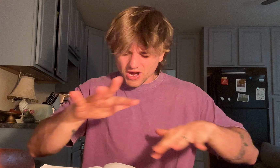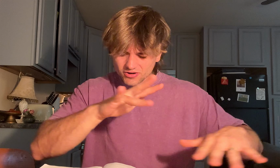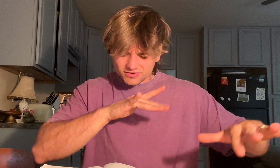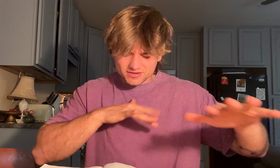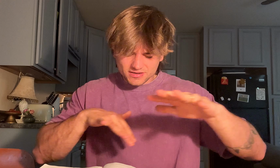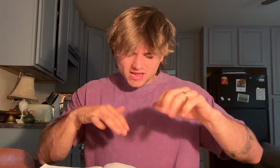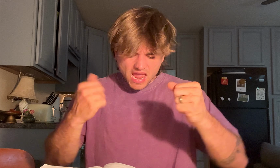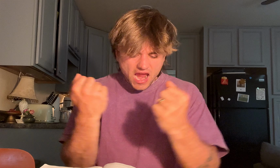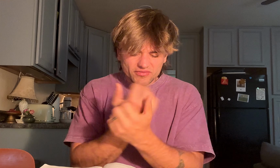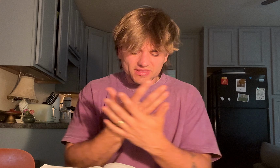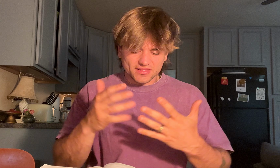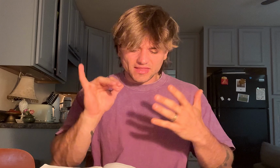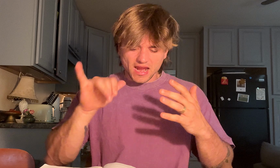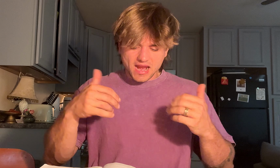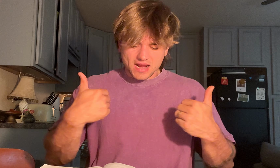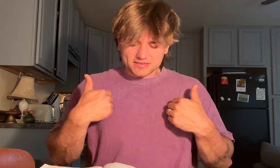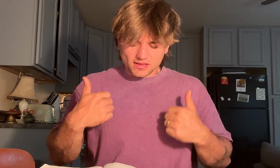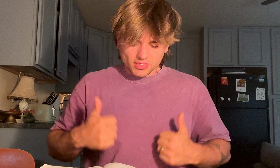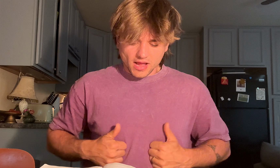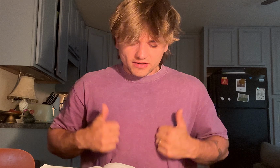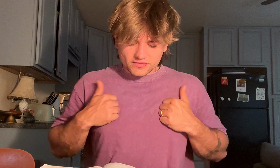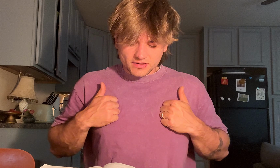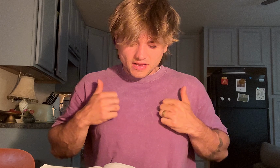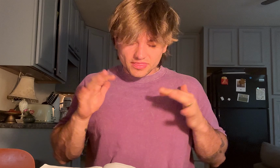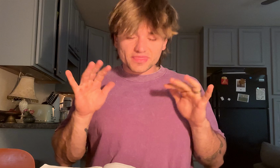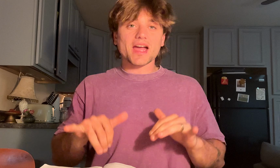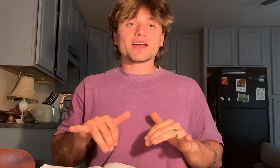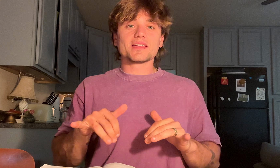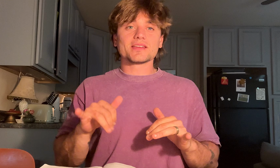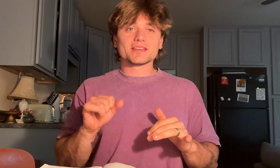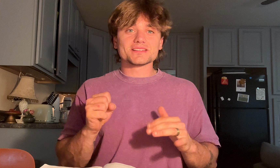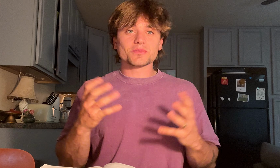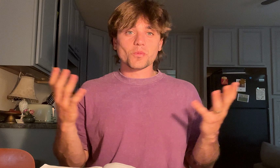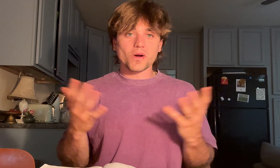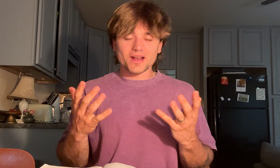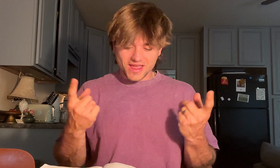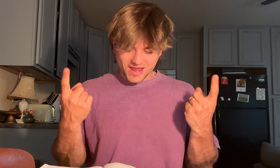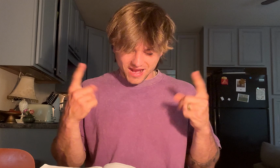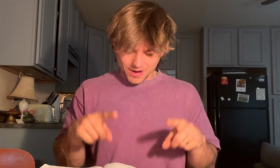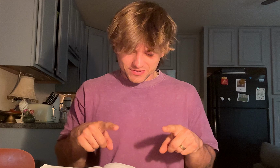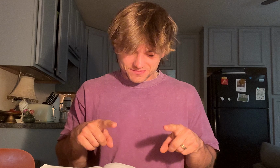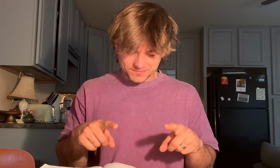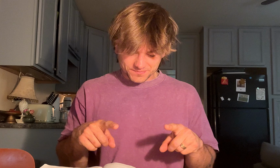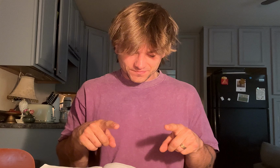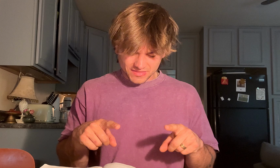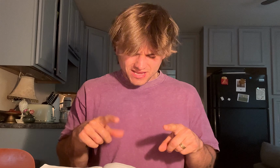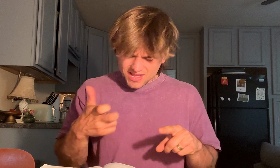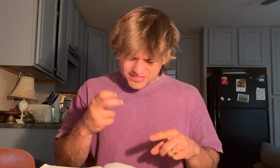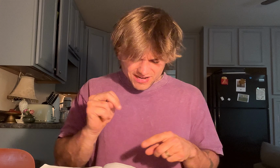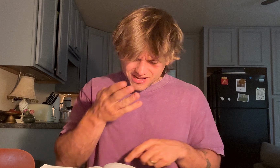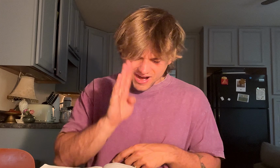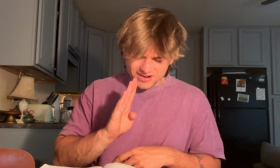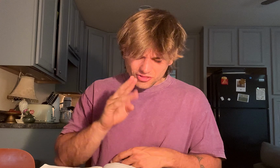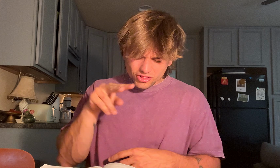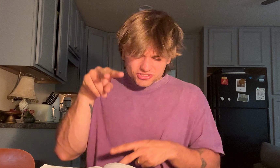ground, everything that has life." And that is what happened. Then God looked